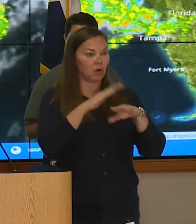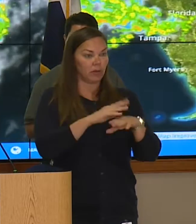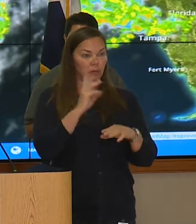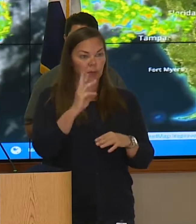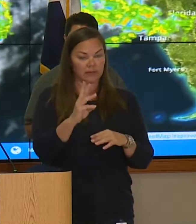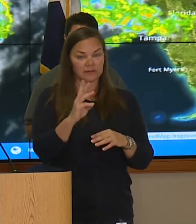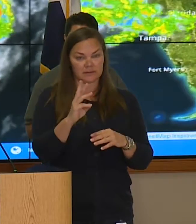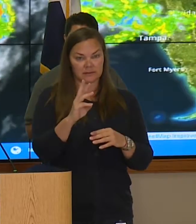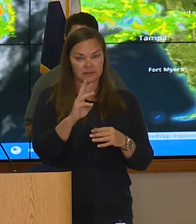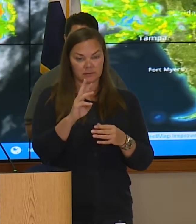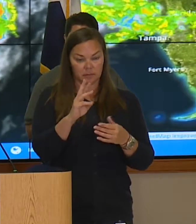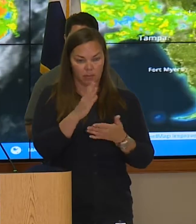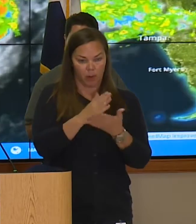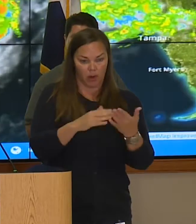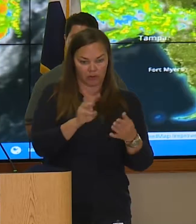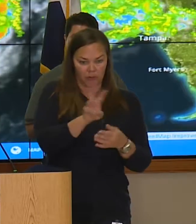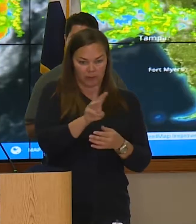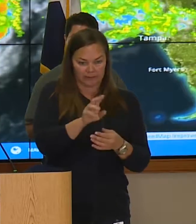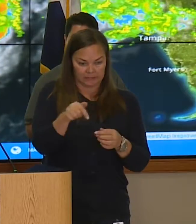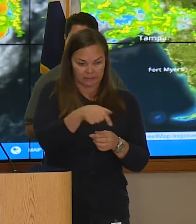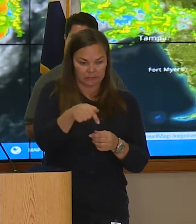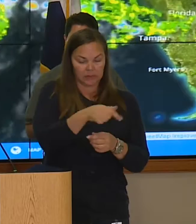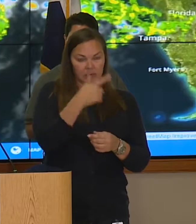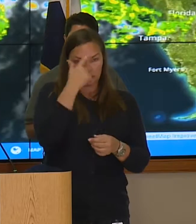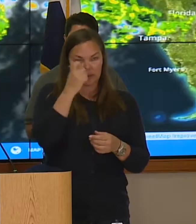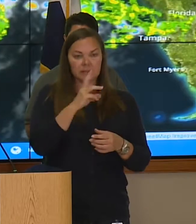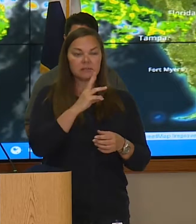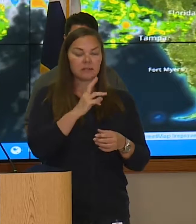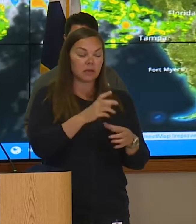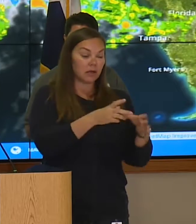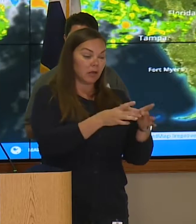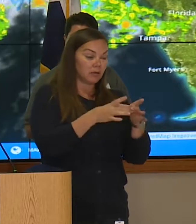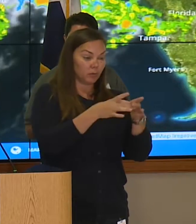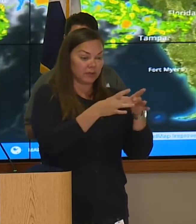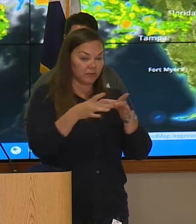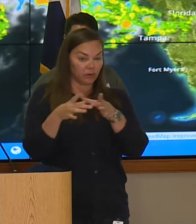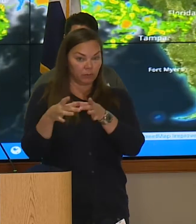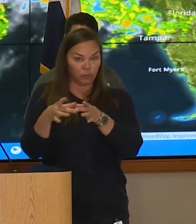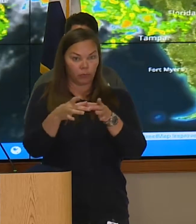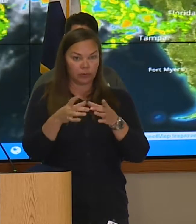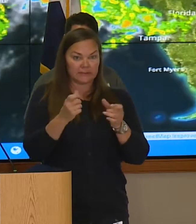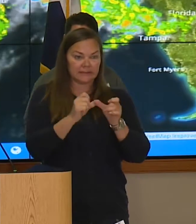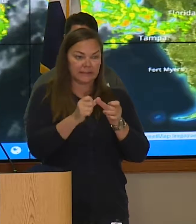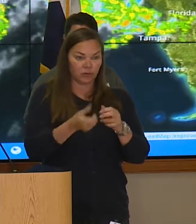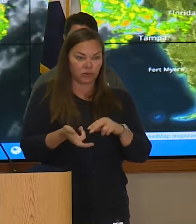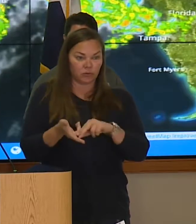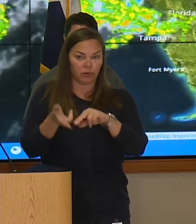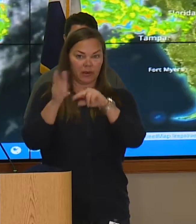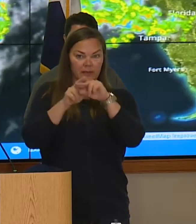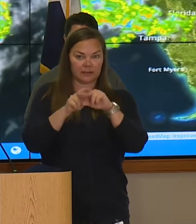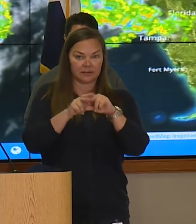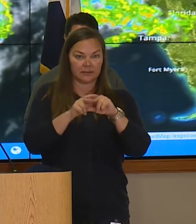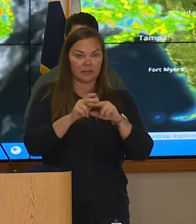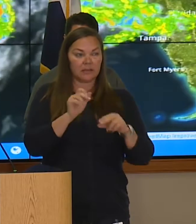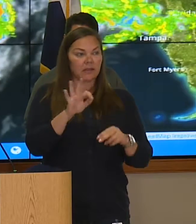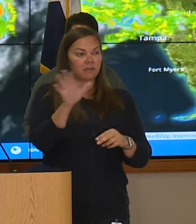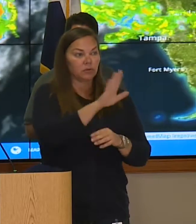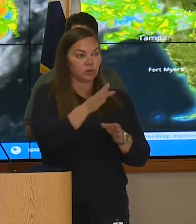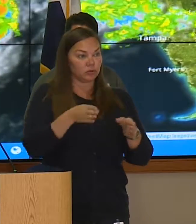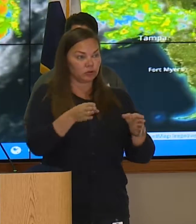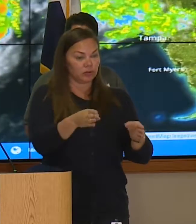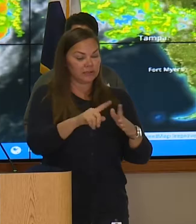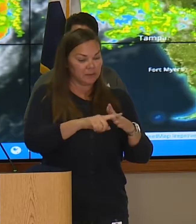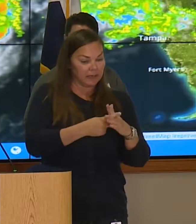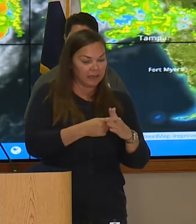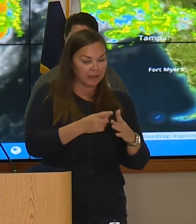taken on water, because the pool of the reservoirs will continue to rise. And so if your street is